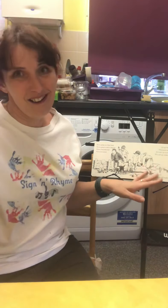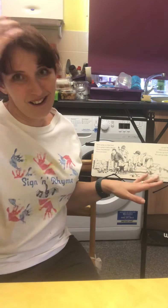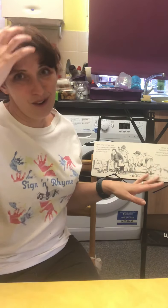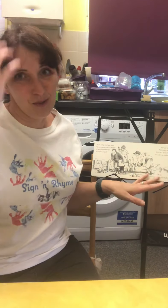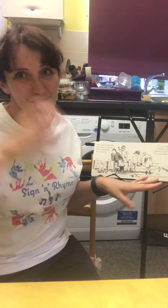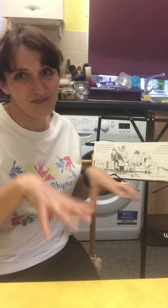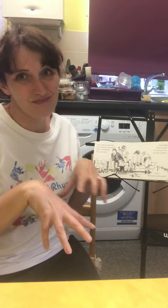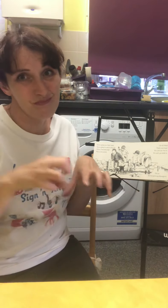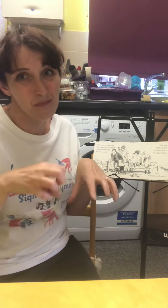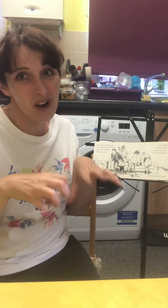Uh-oh, mud.